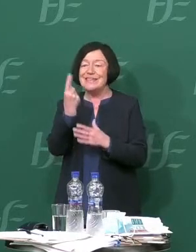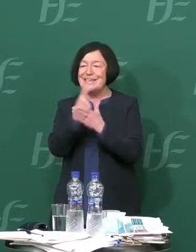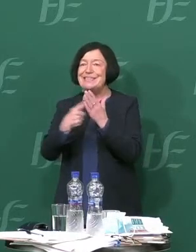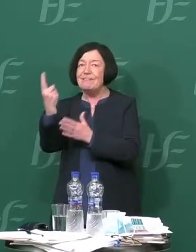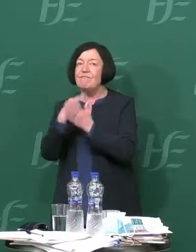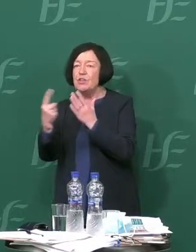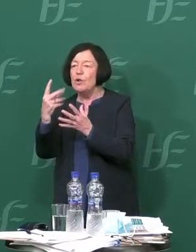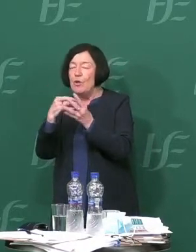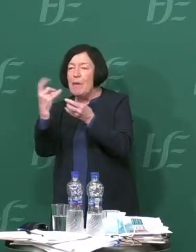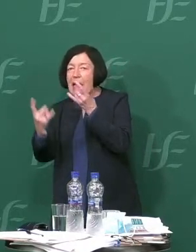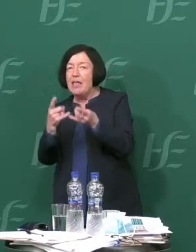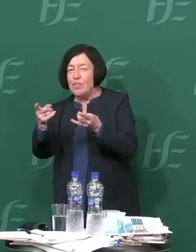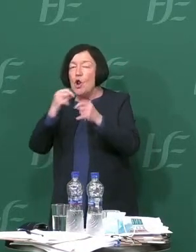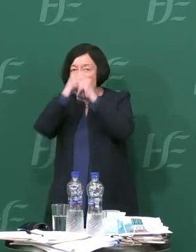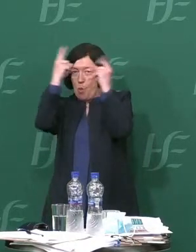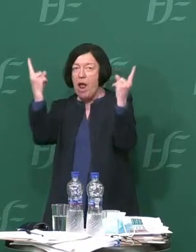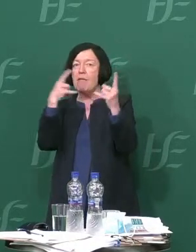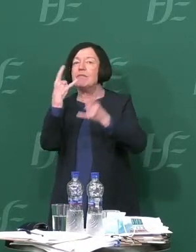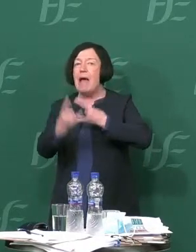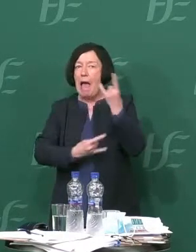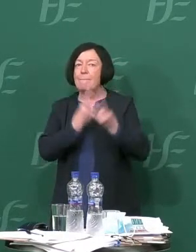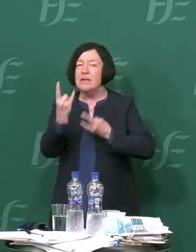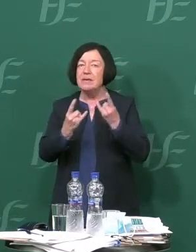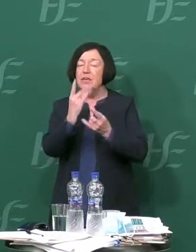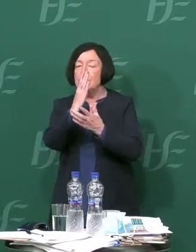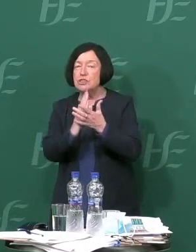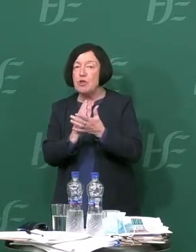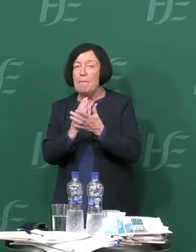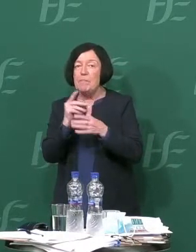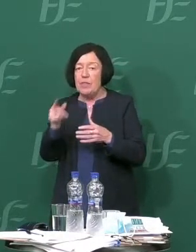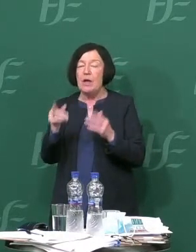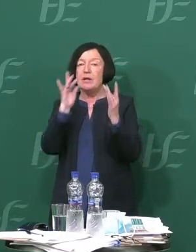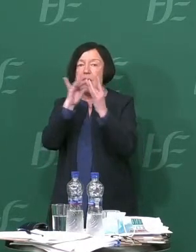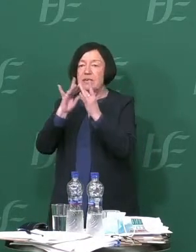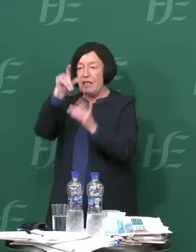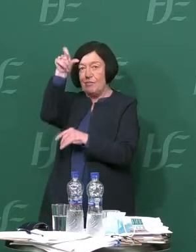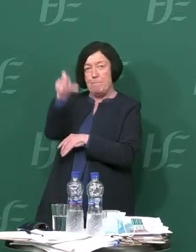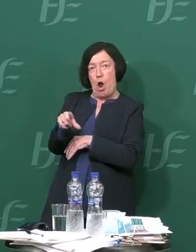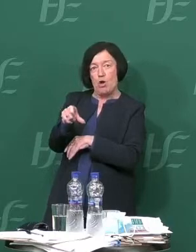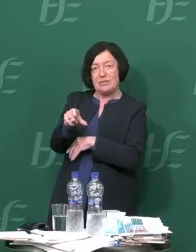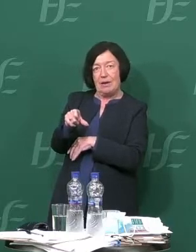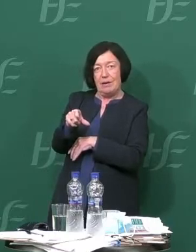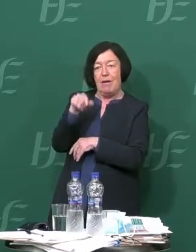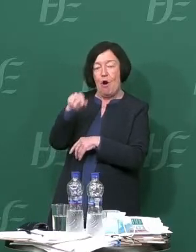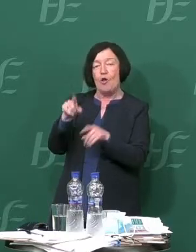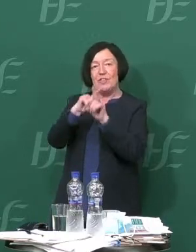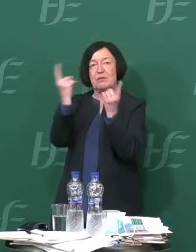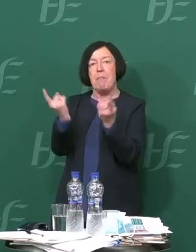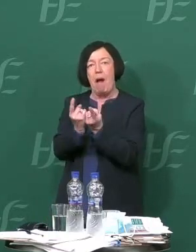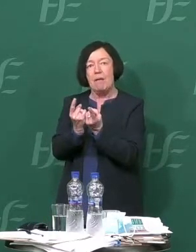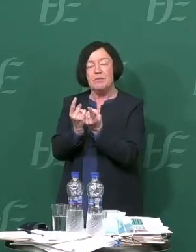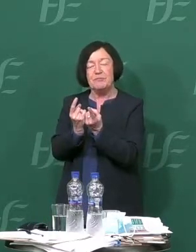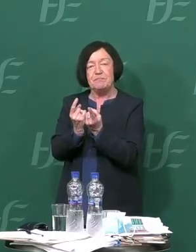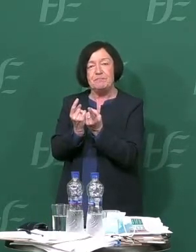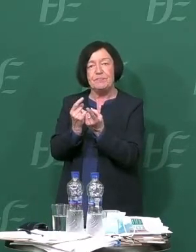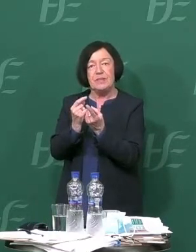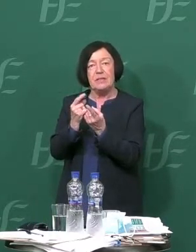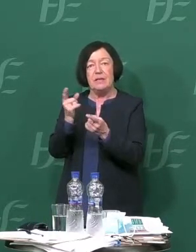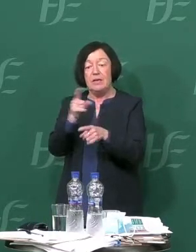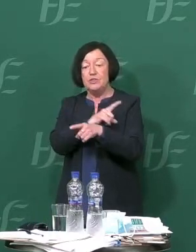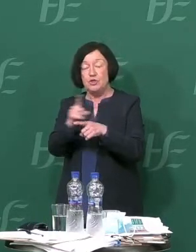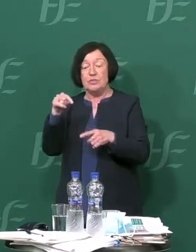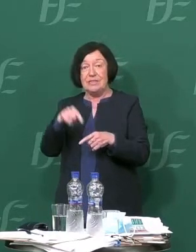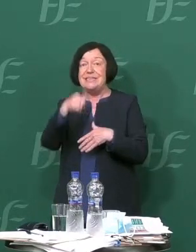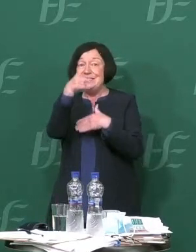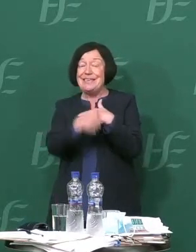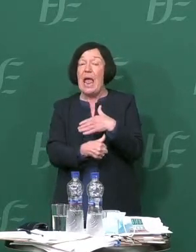individual exceptions that they're aware of happened. In some cases, they are contacting the person back or the partner back themselves, even during the course